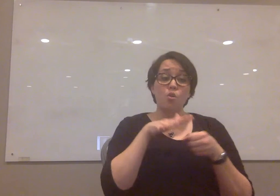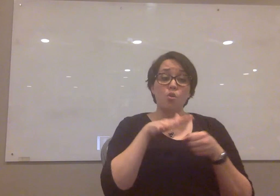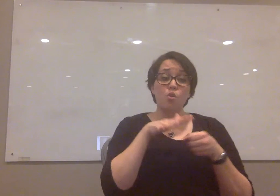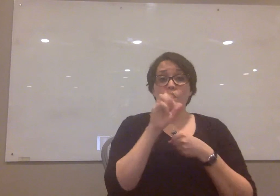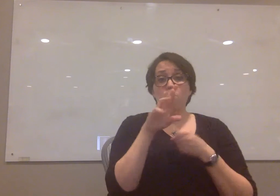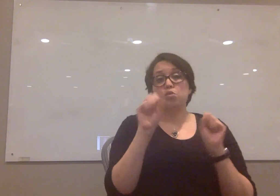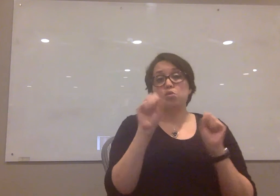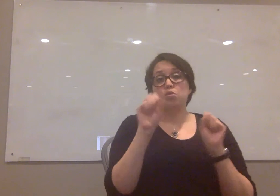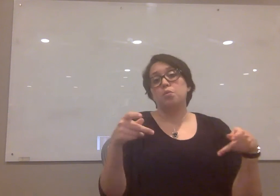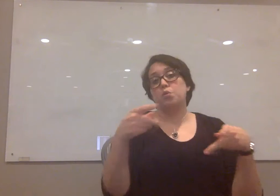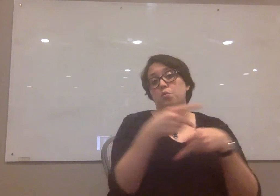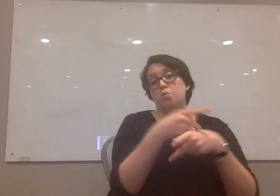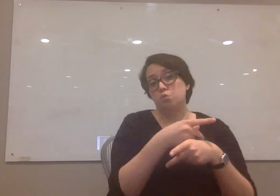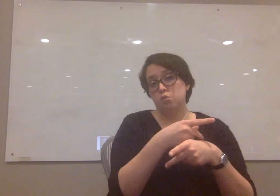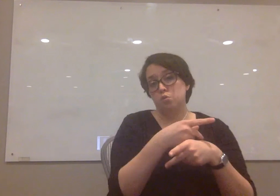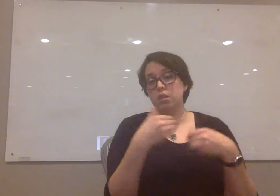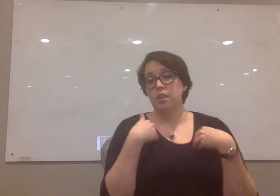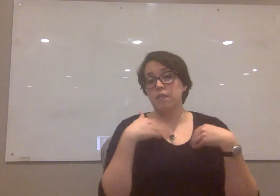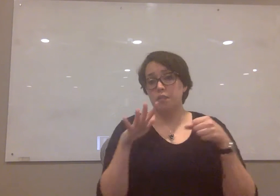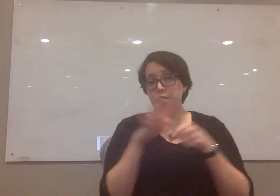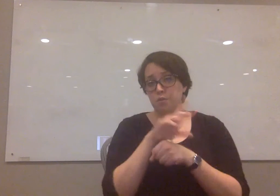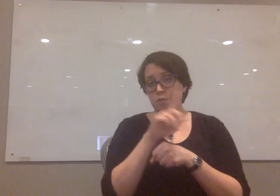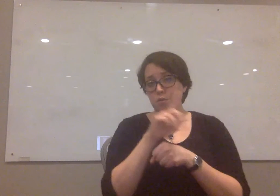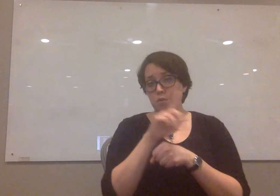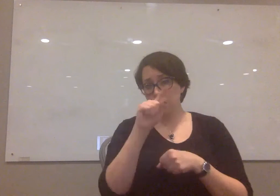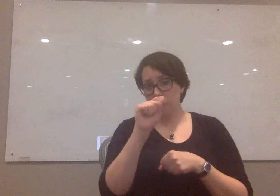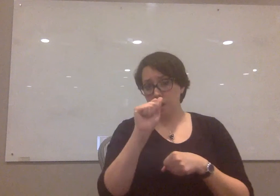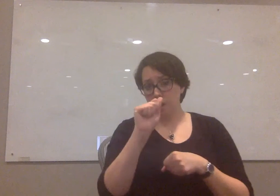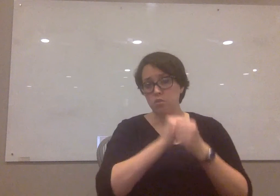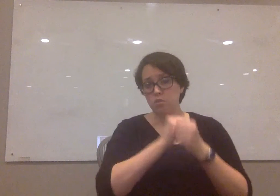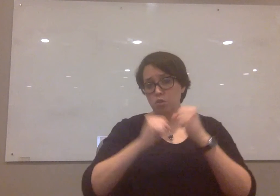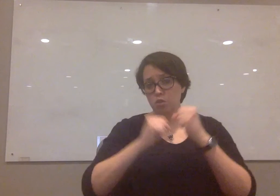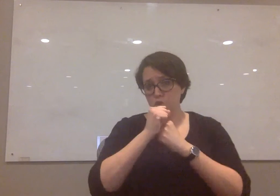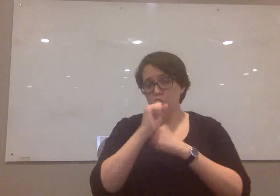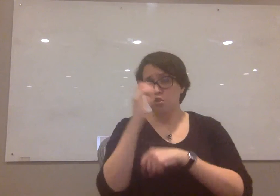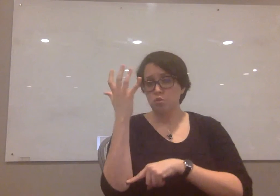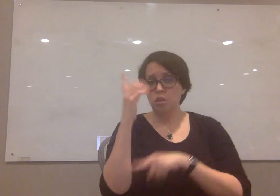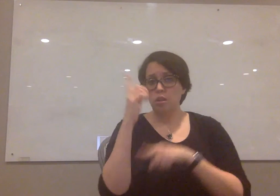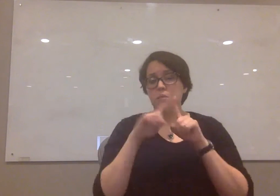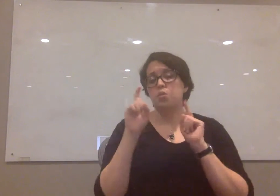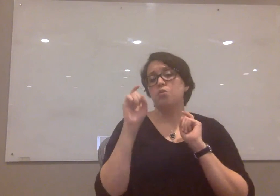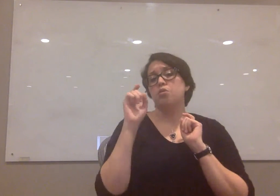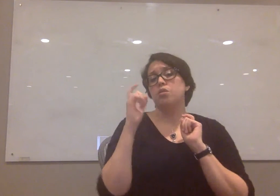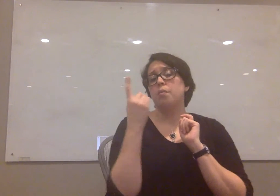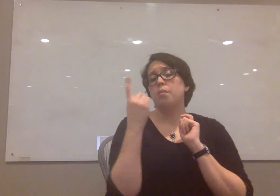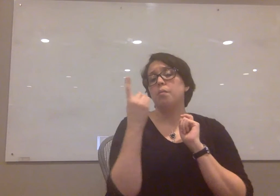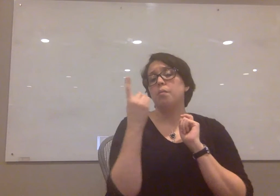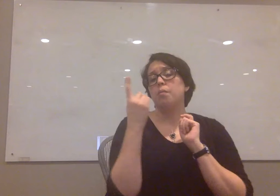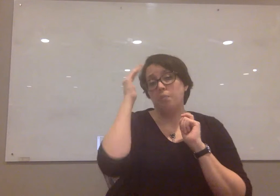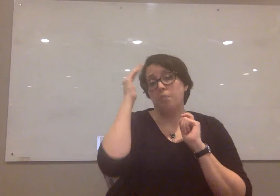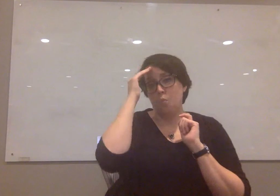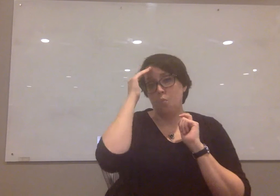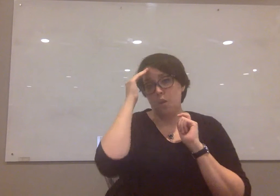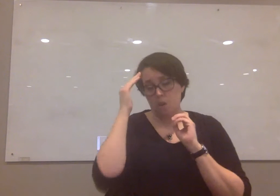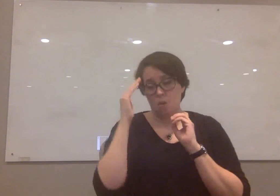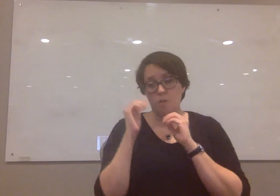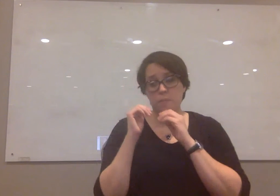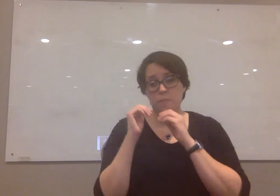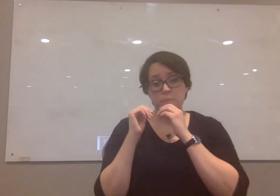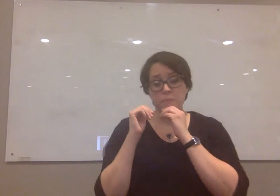entire data structure tree in there. But it's something to be aware of. And that's actually why, I don't remember if it's in here